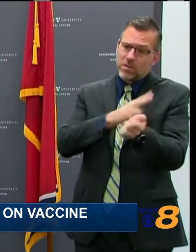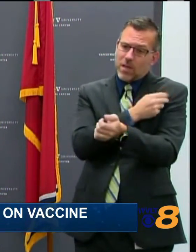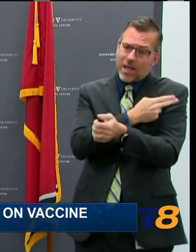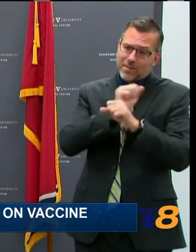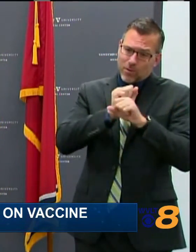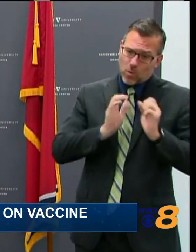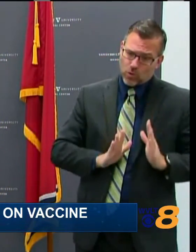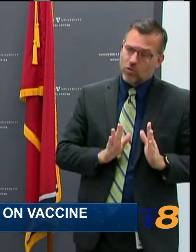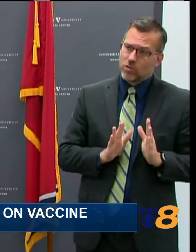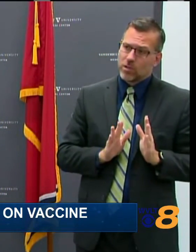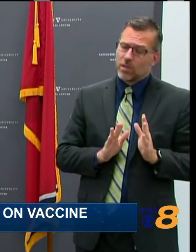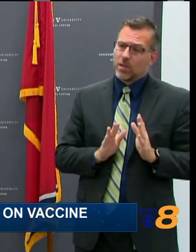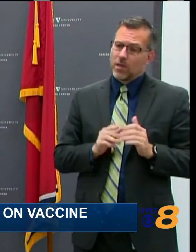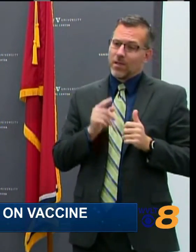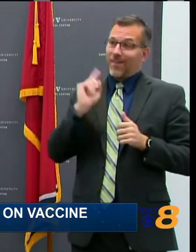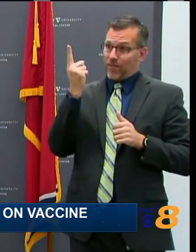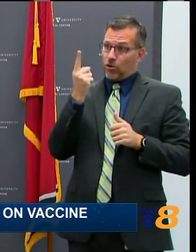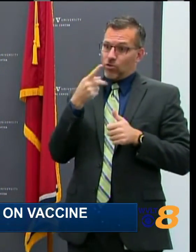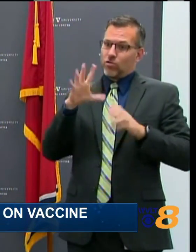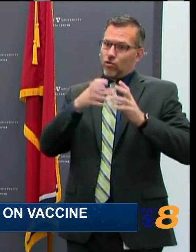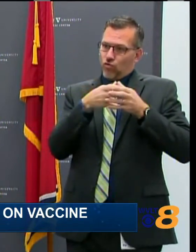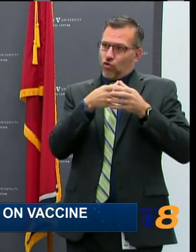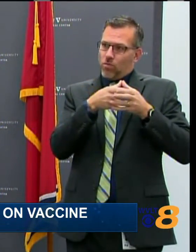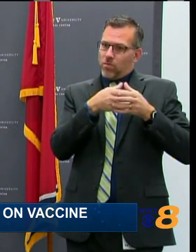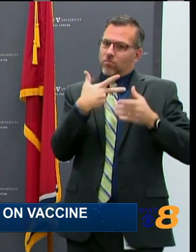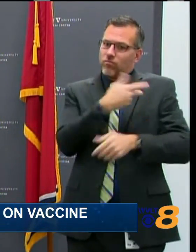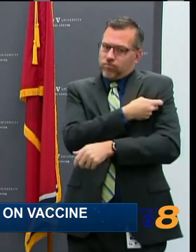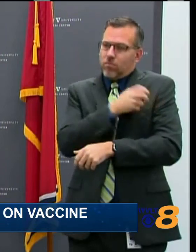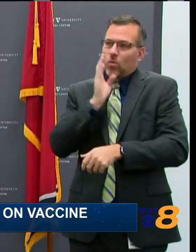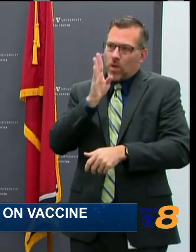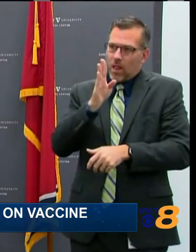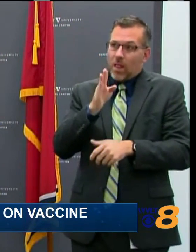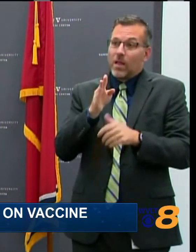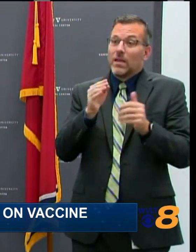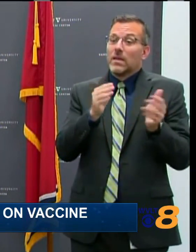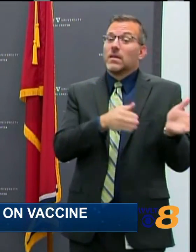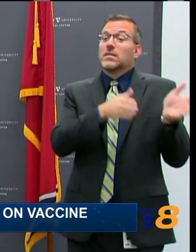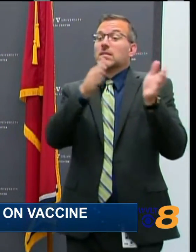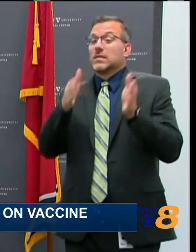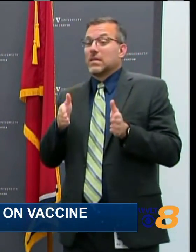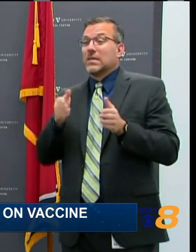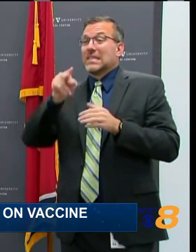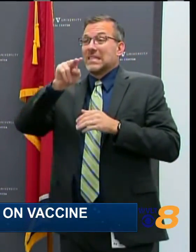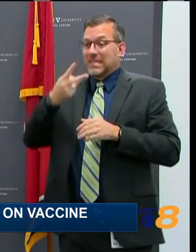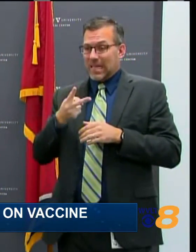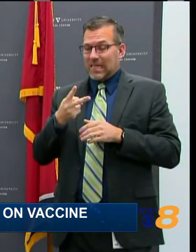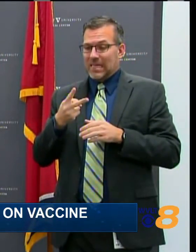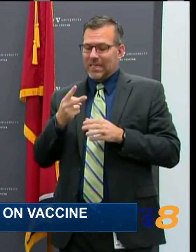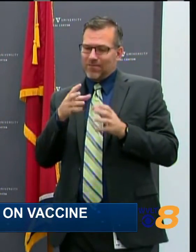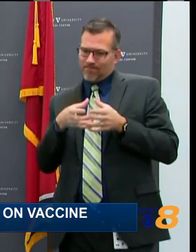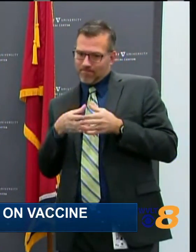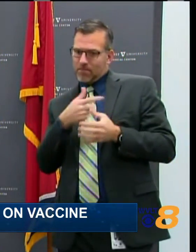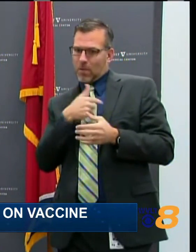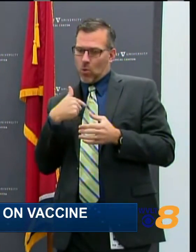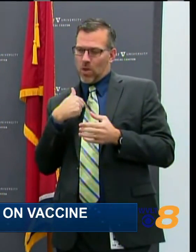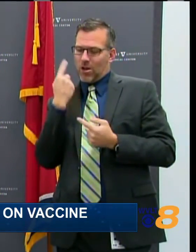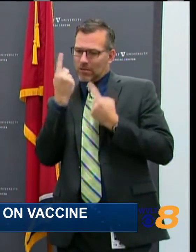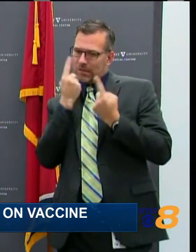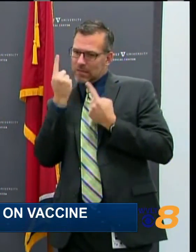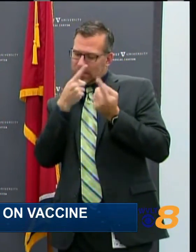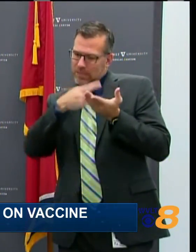residents, and that's who will be vaccinated with this first round. But we are setting in place and having